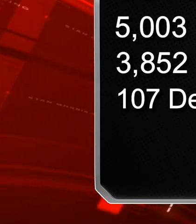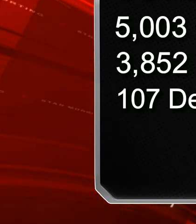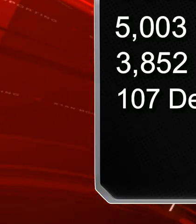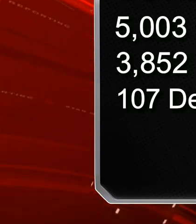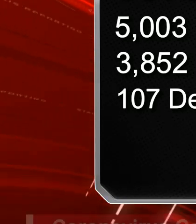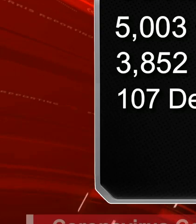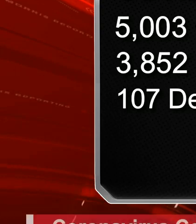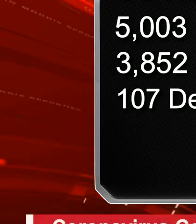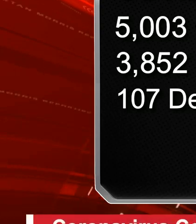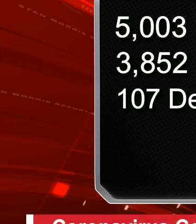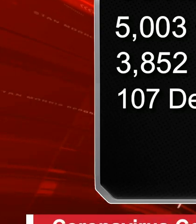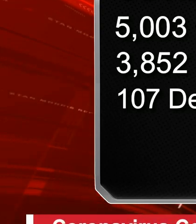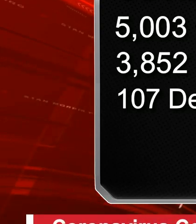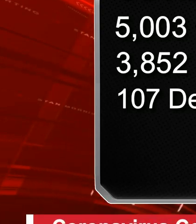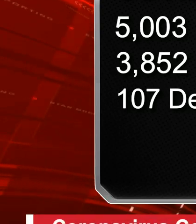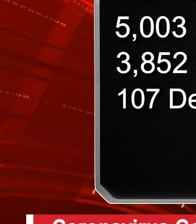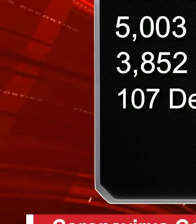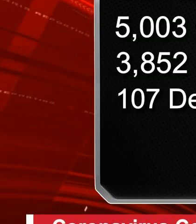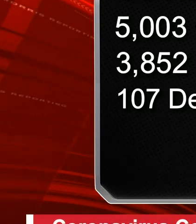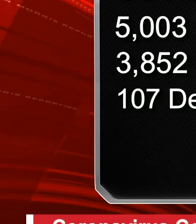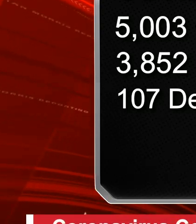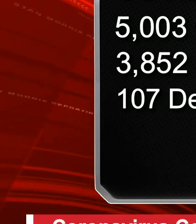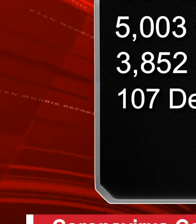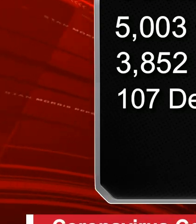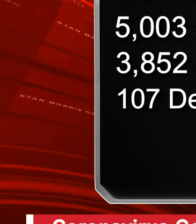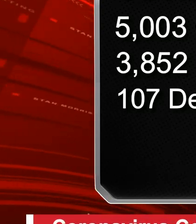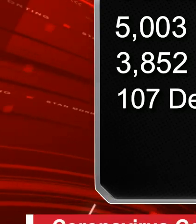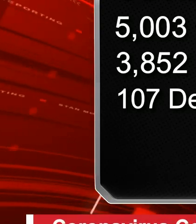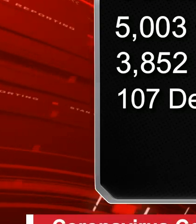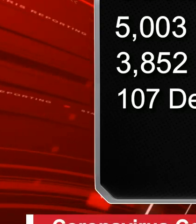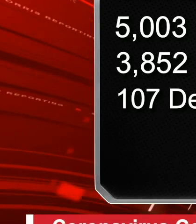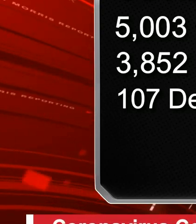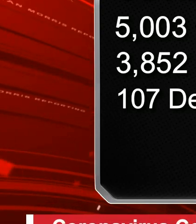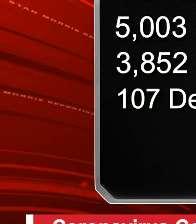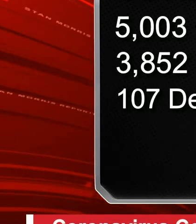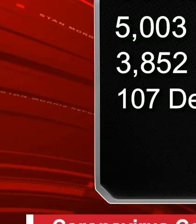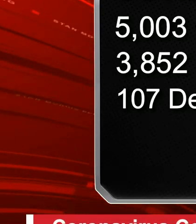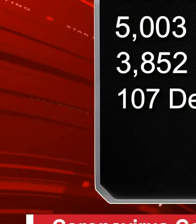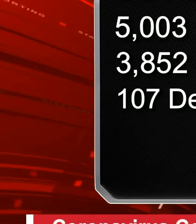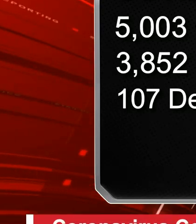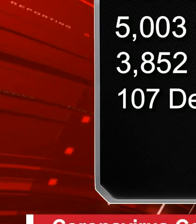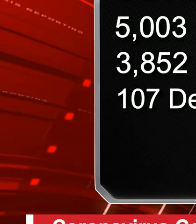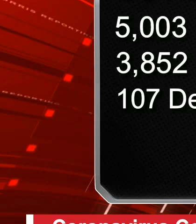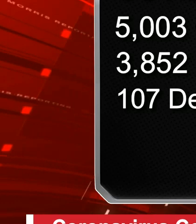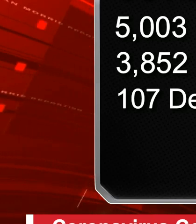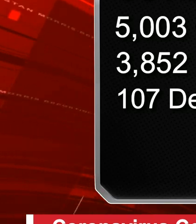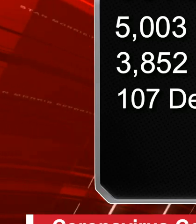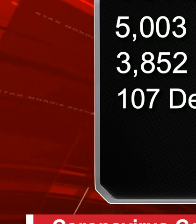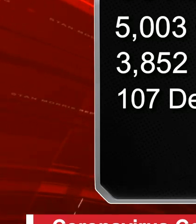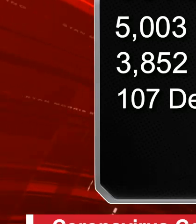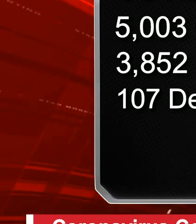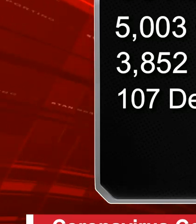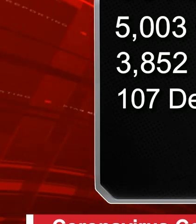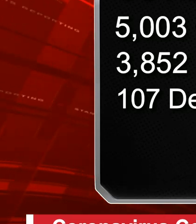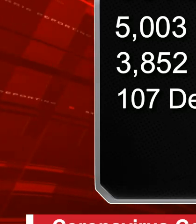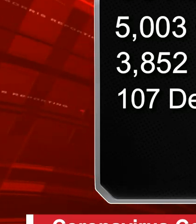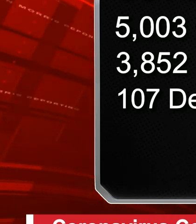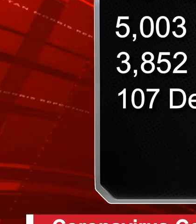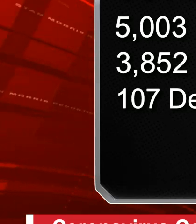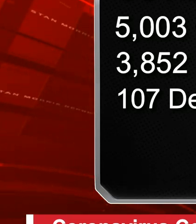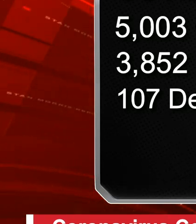now, if you were to get on their website. So that's going to be updated by the governor here in just a few moments. And that's with 107